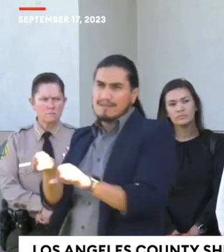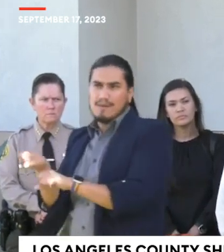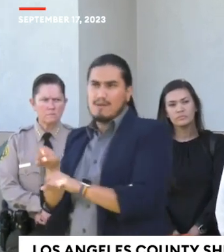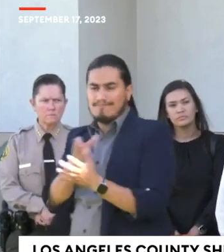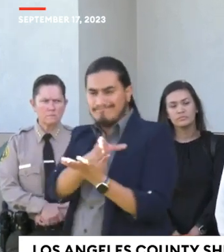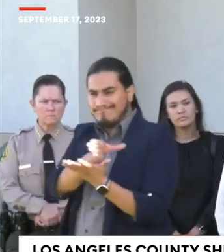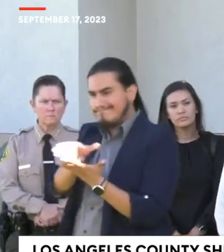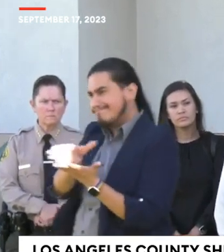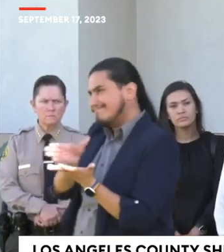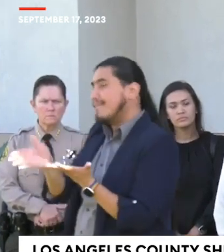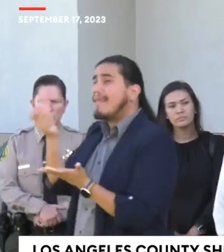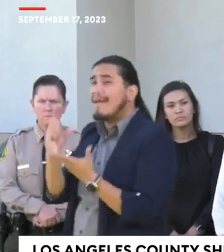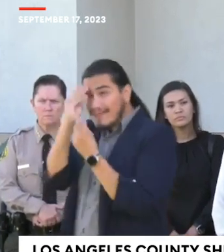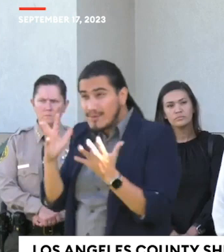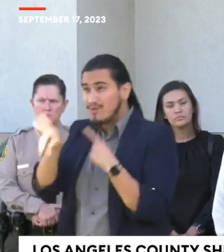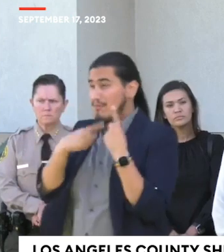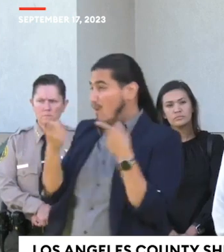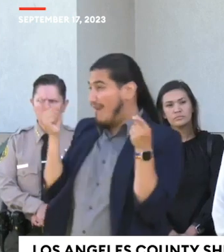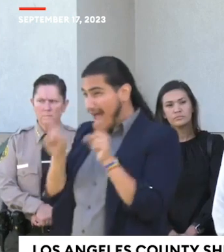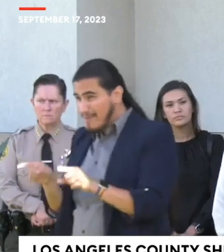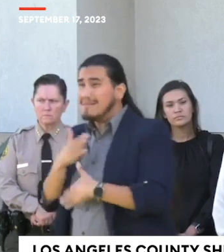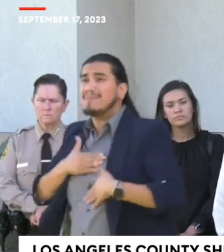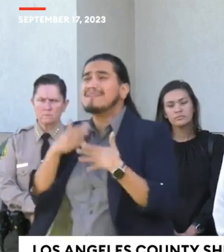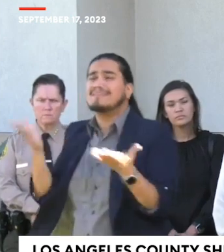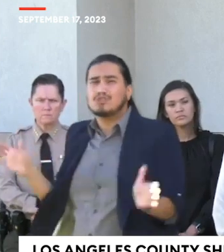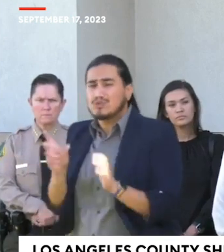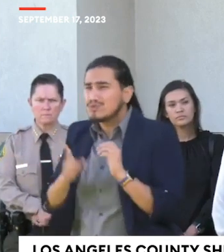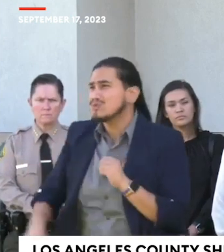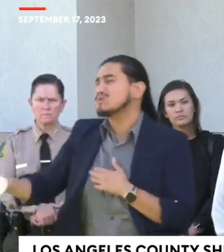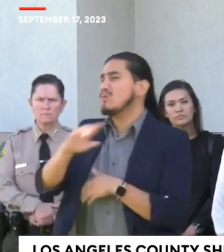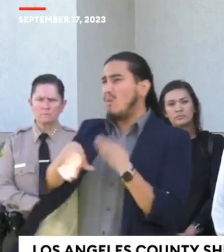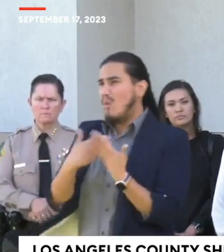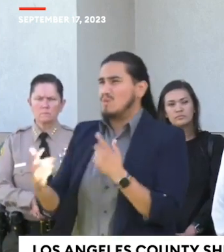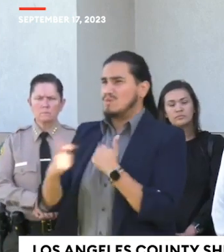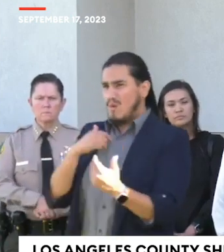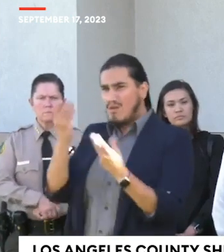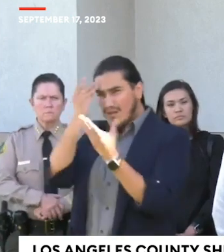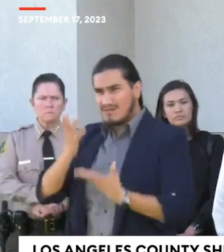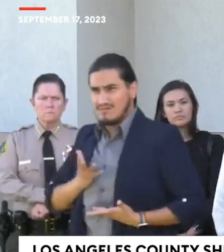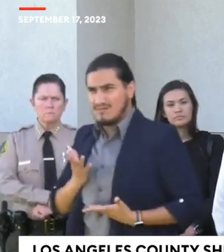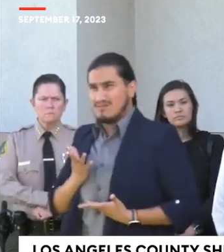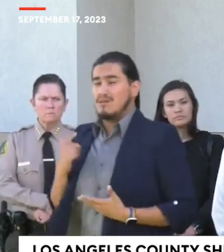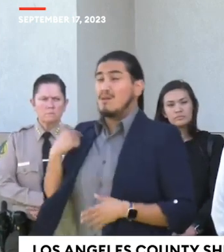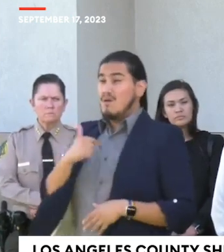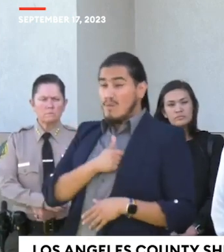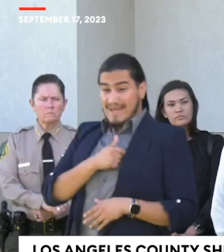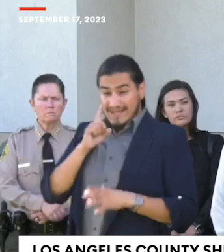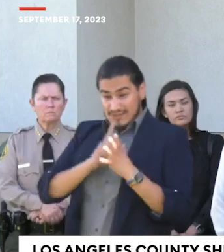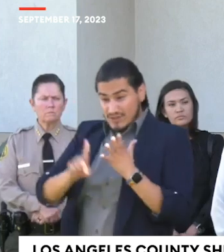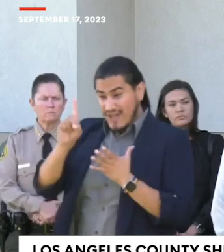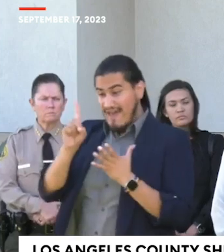has any information about what they think may have happened, we're encouraging people to call us. We're not going to leave any stone